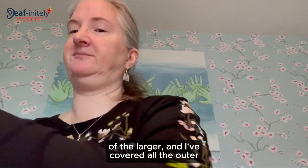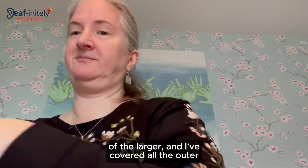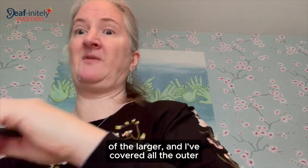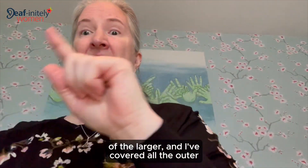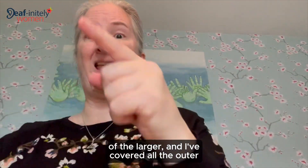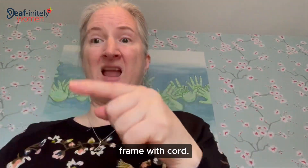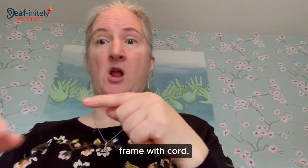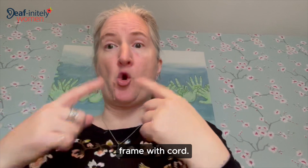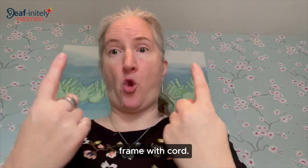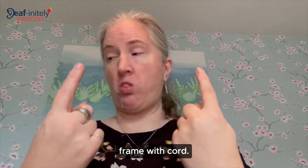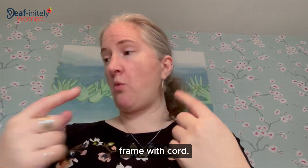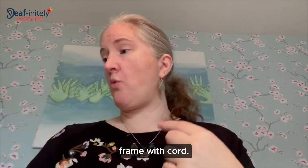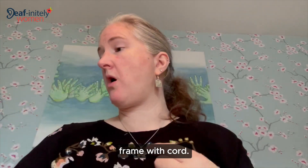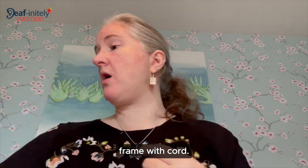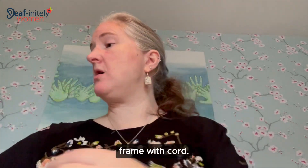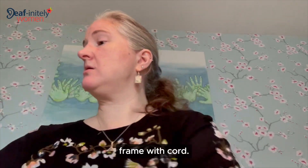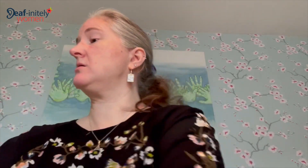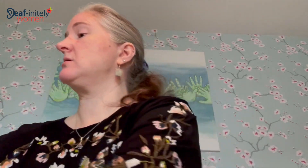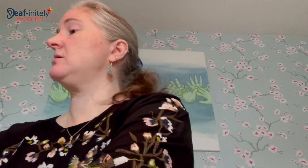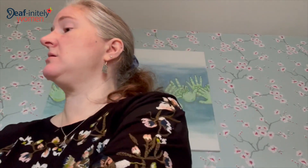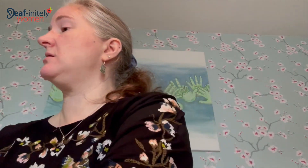the outer frame with cord.